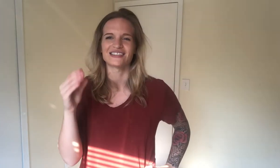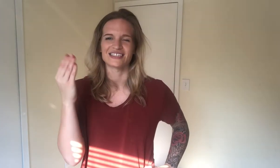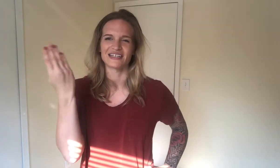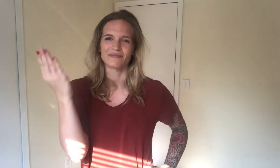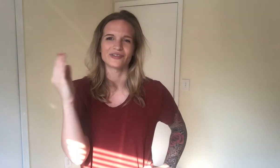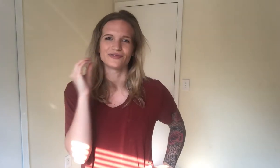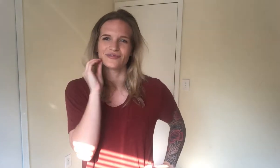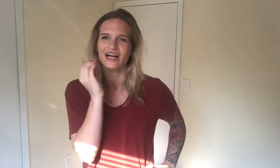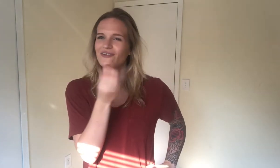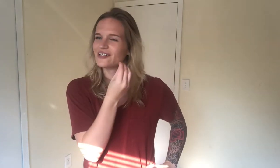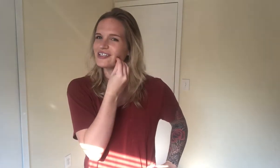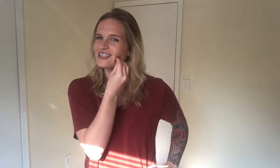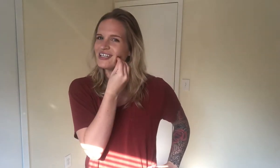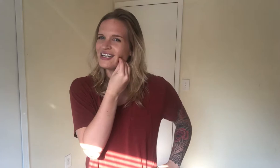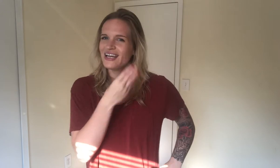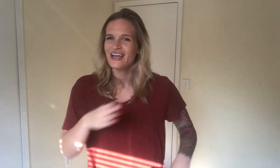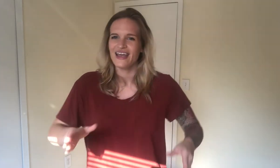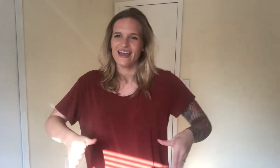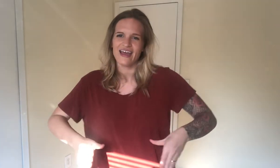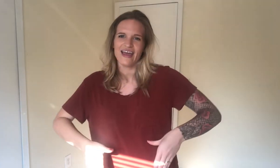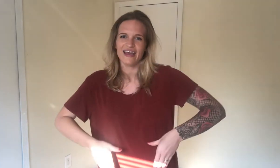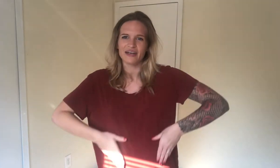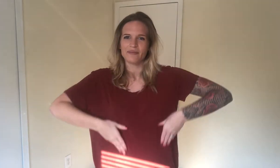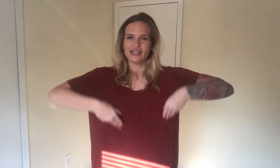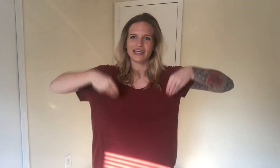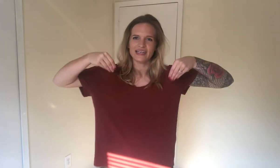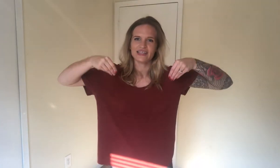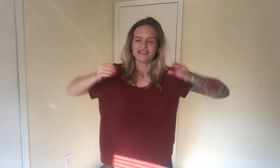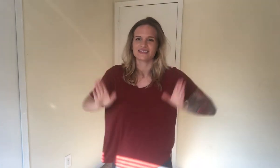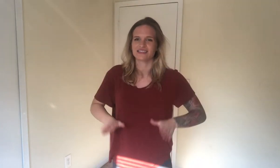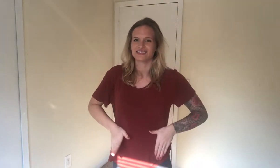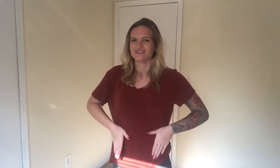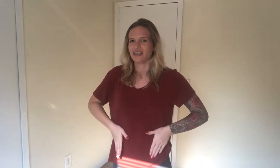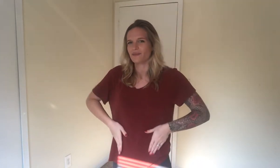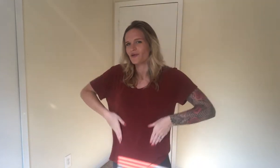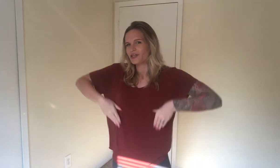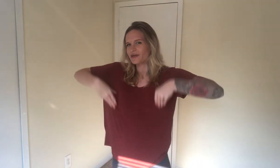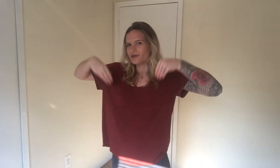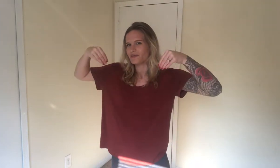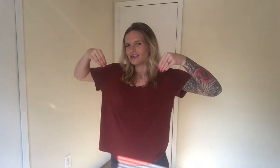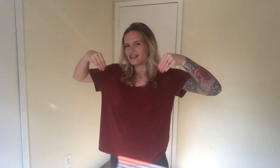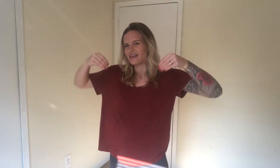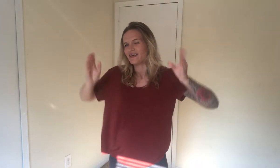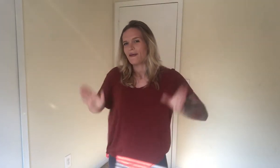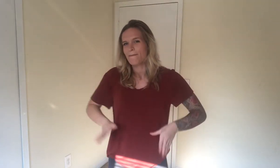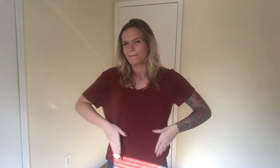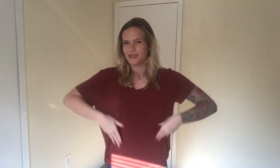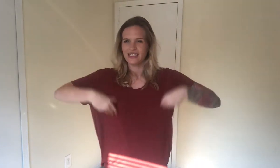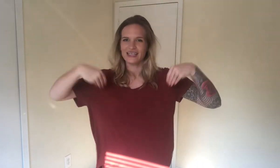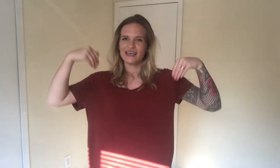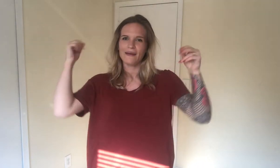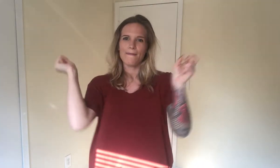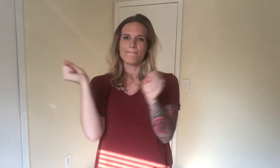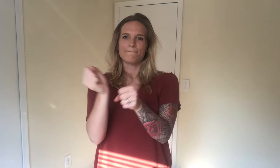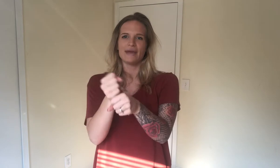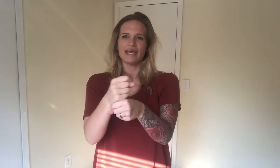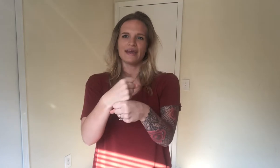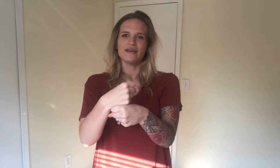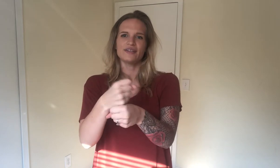just signed blue flower. And a blanket, so this is you like pulling up your blanket. Blanket. Made,